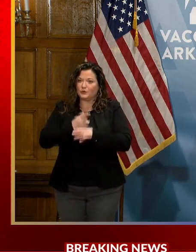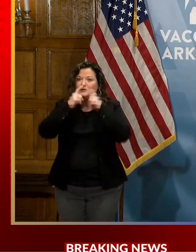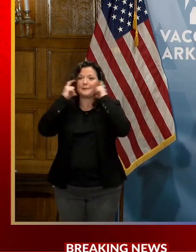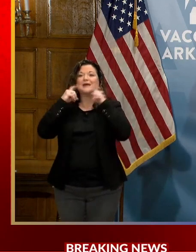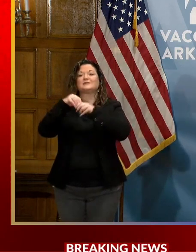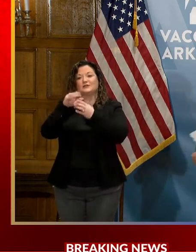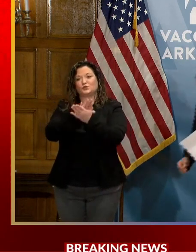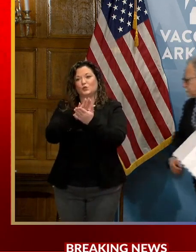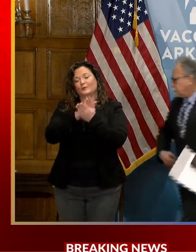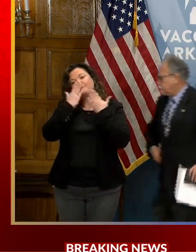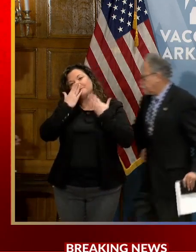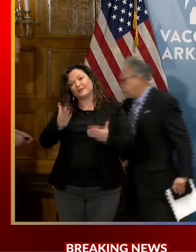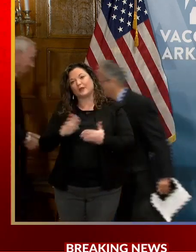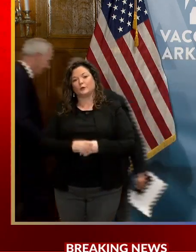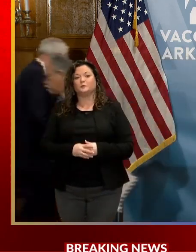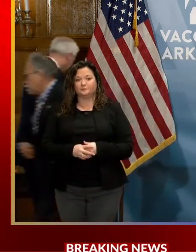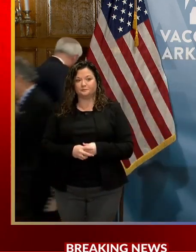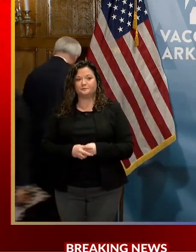Governor.